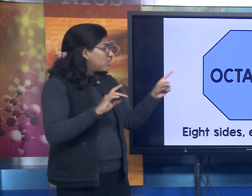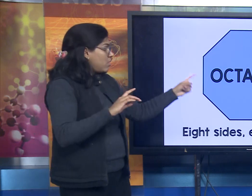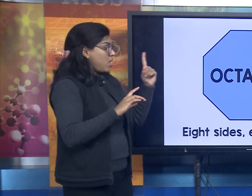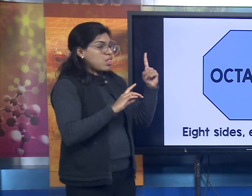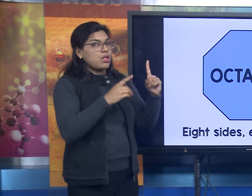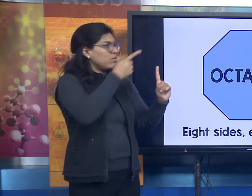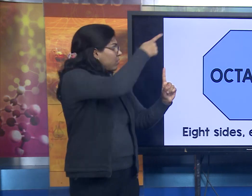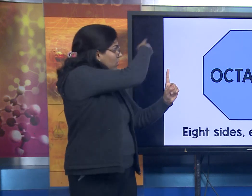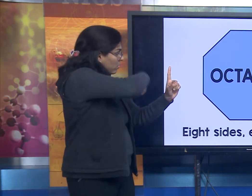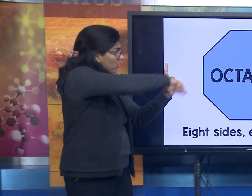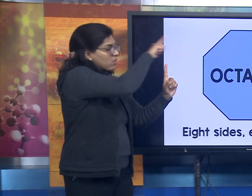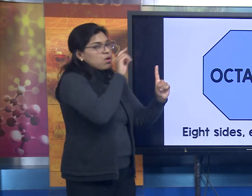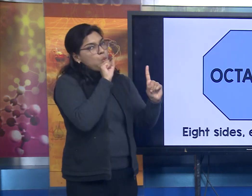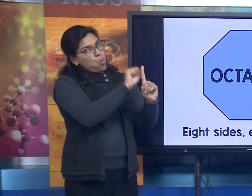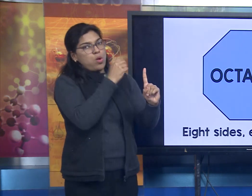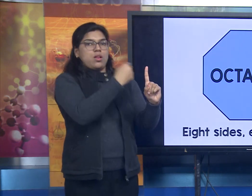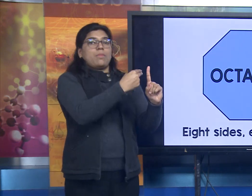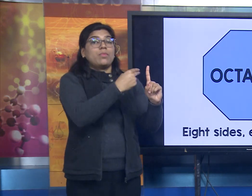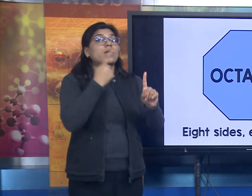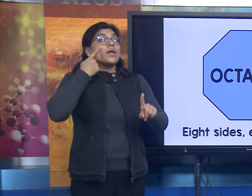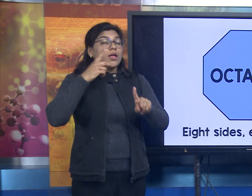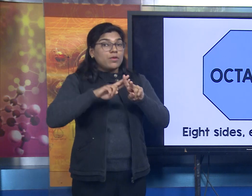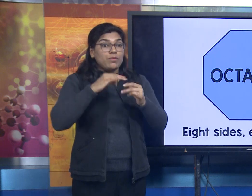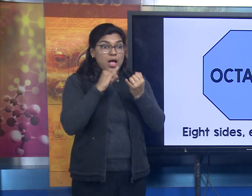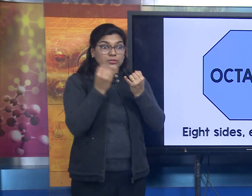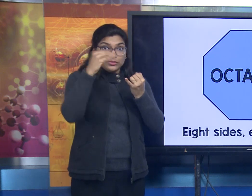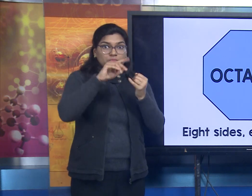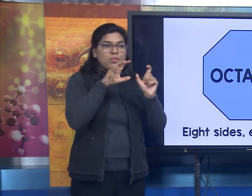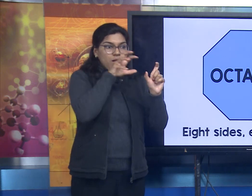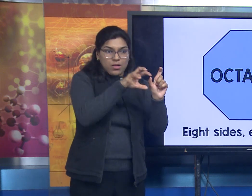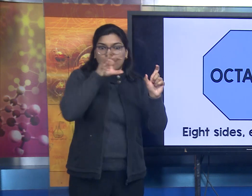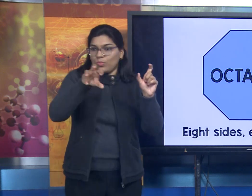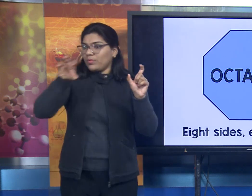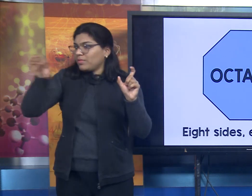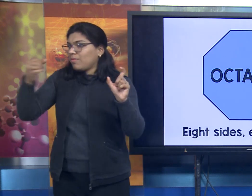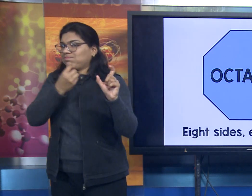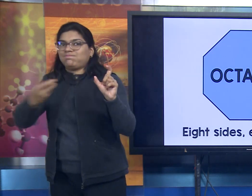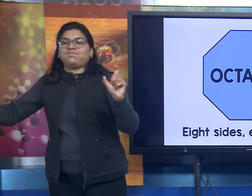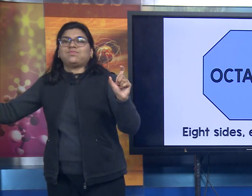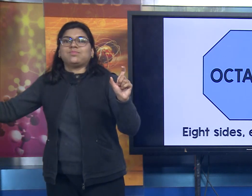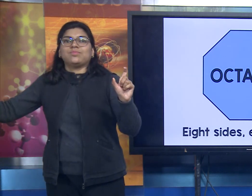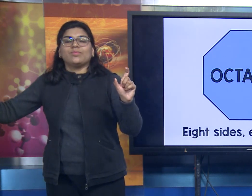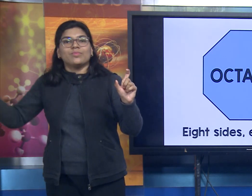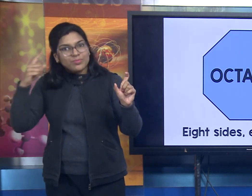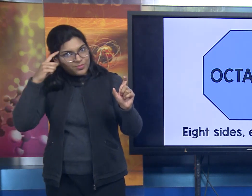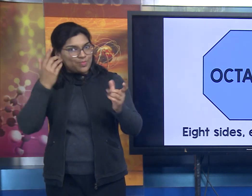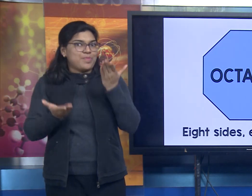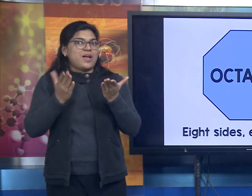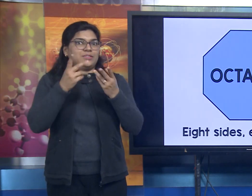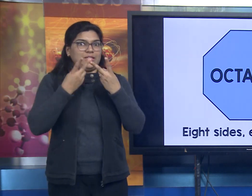GON does not mean it has many sides. So you have to remember the number of